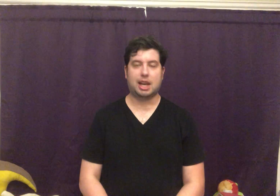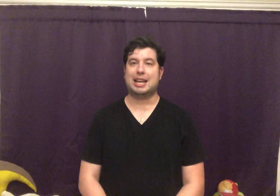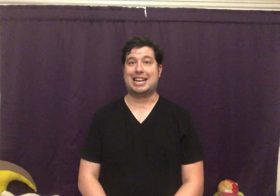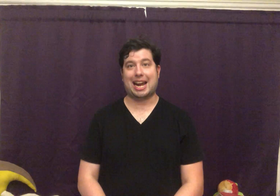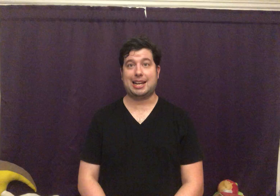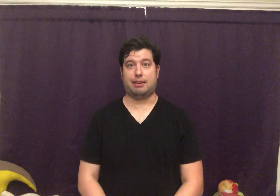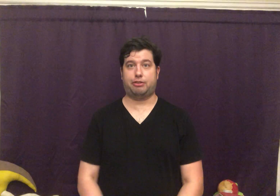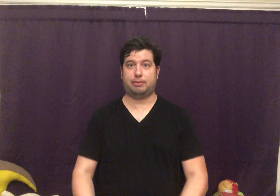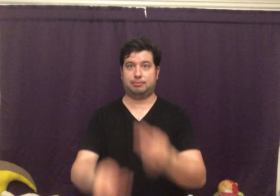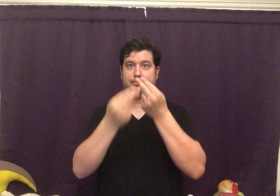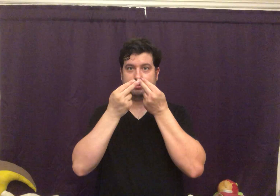Naive.